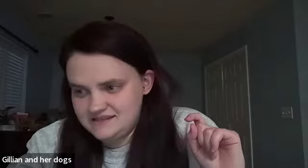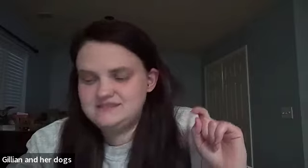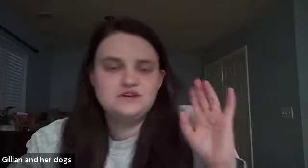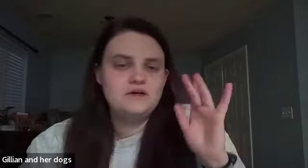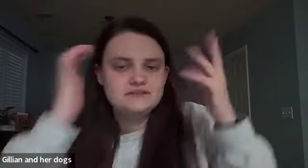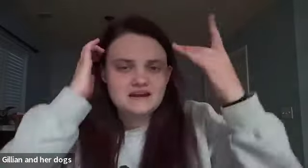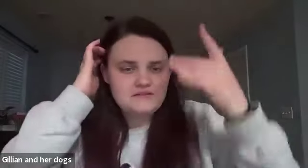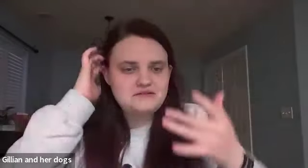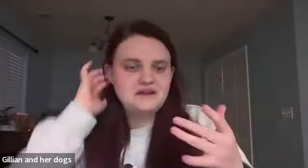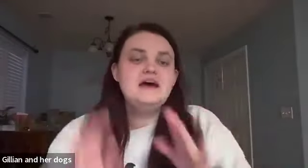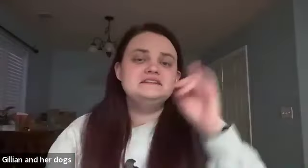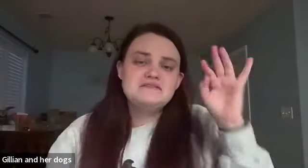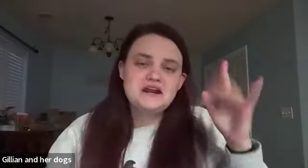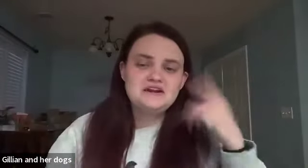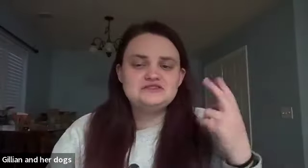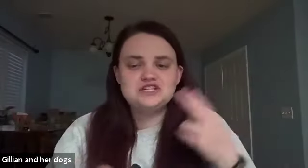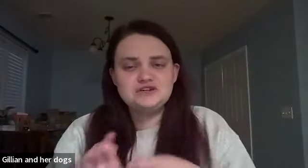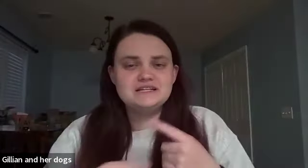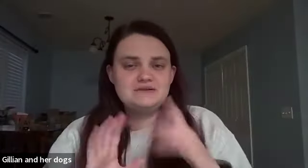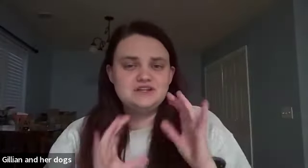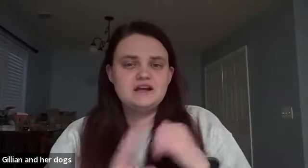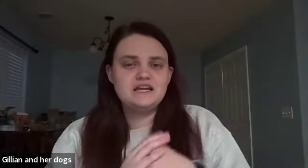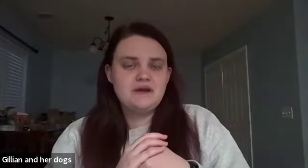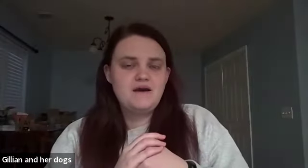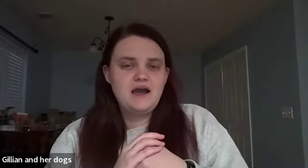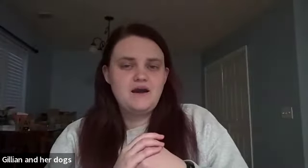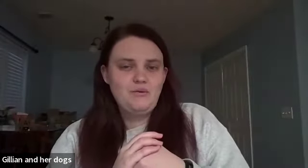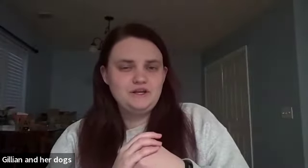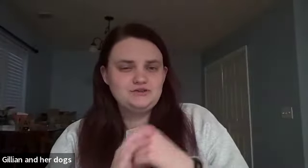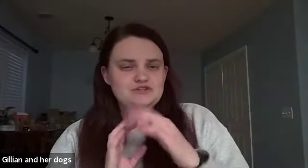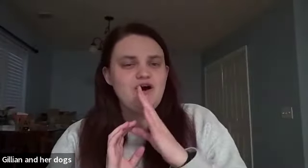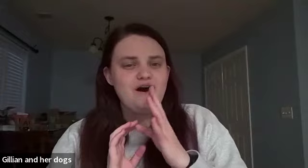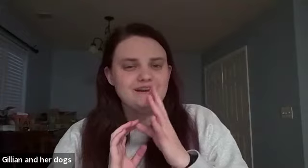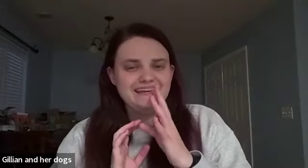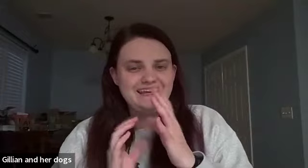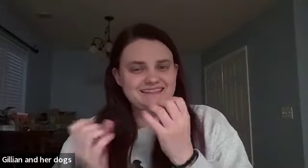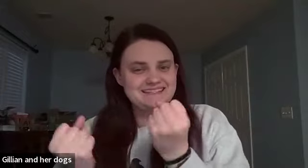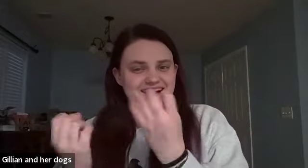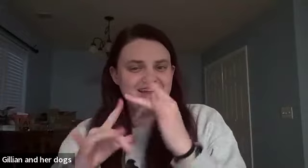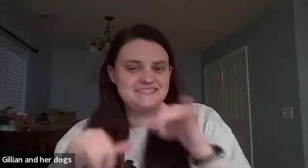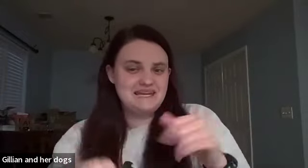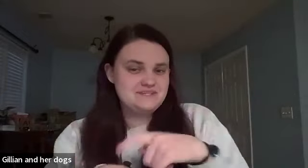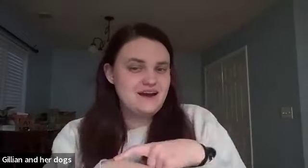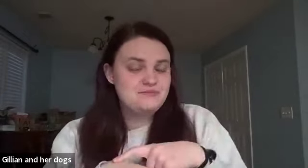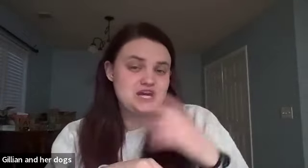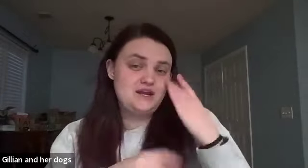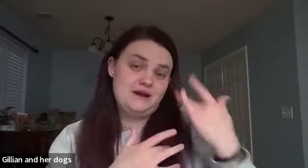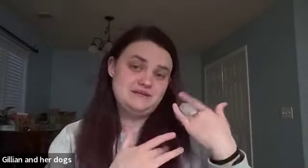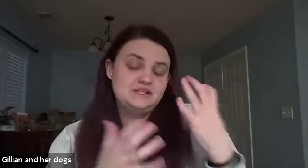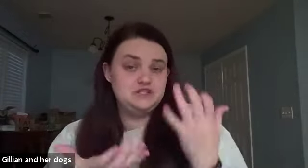Yes. So that was kind of everything. David, I know you just joined us. I was talking about how when you talk and sign at the same time, which I know I typically do